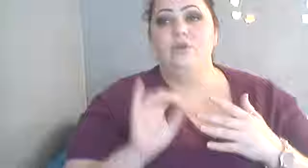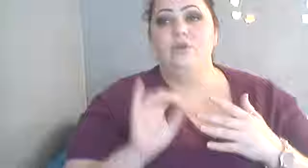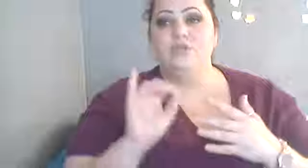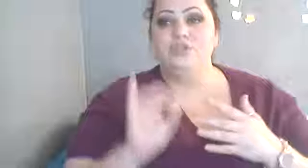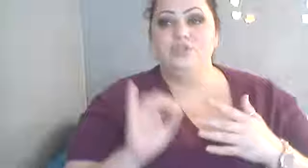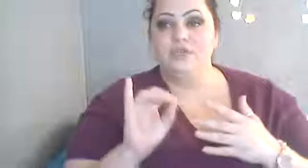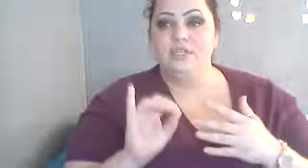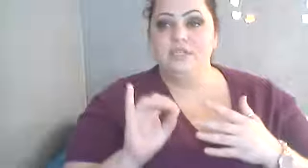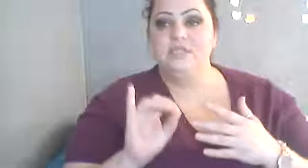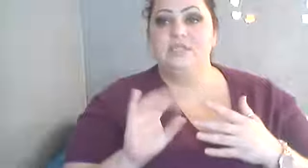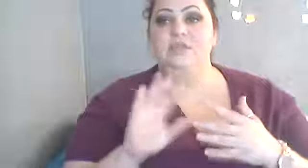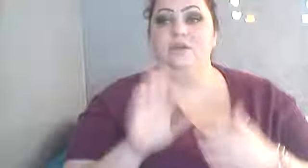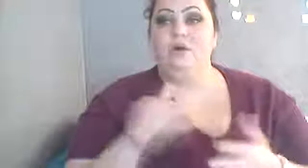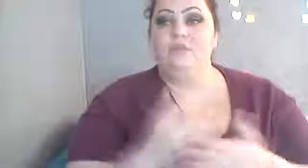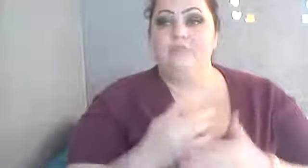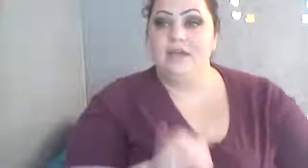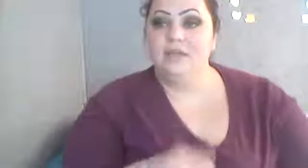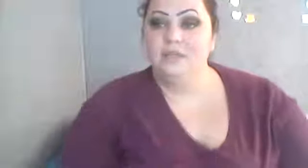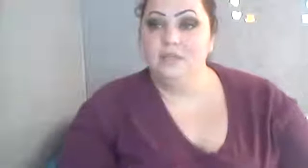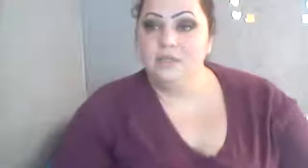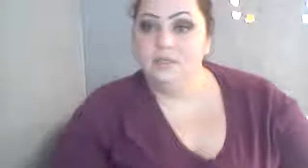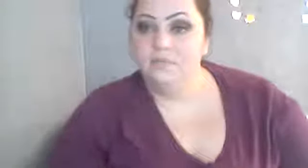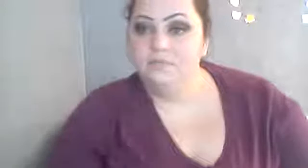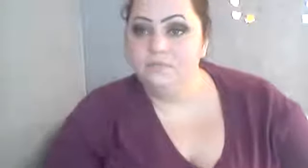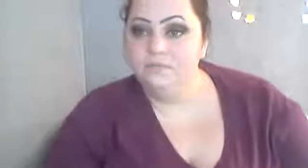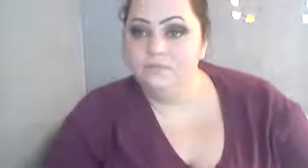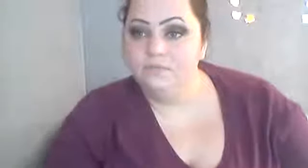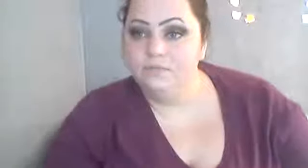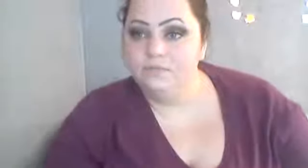for insurance and all of that.